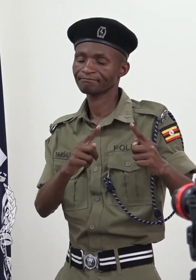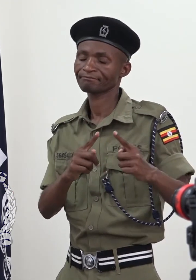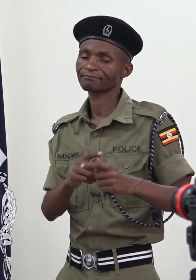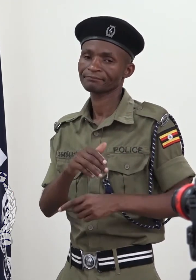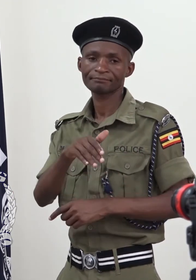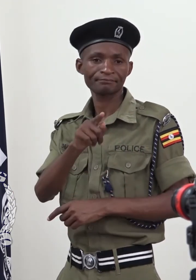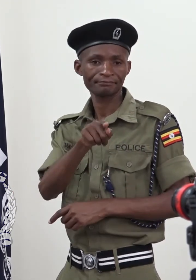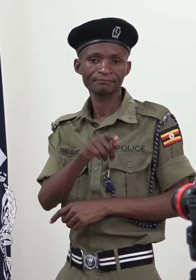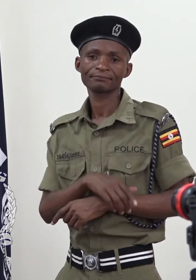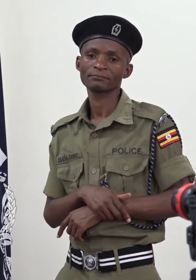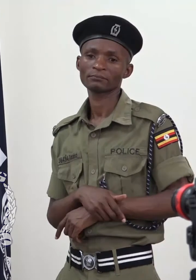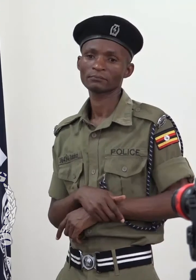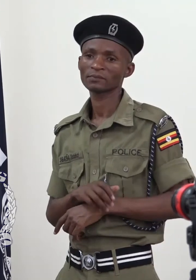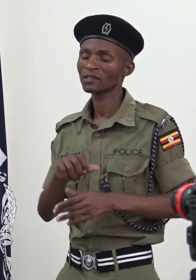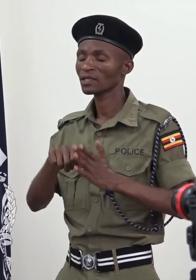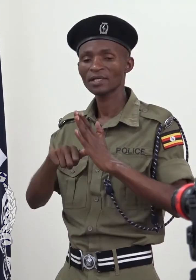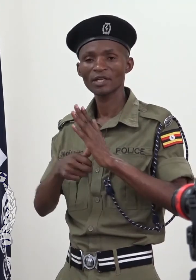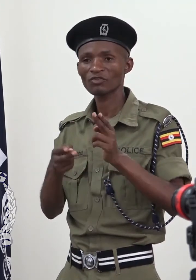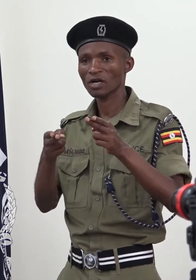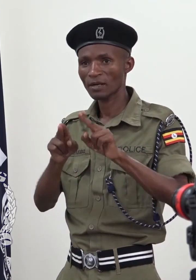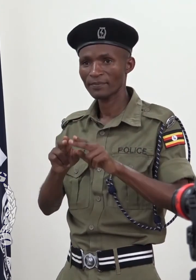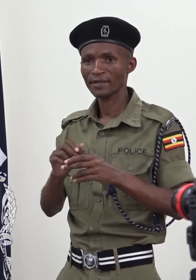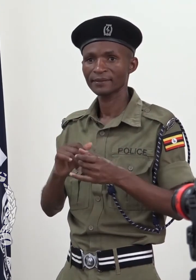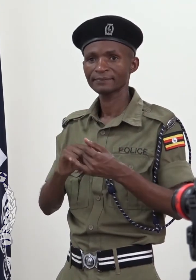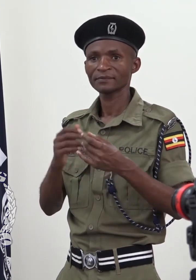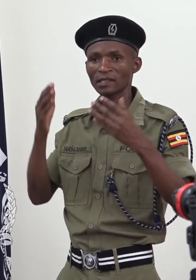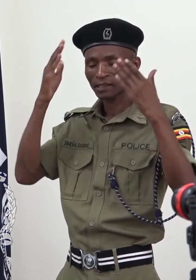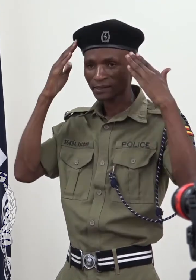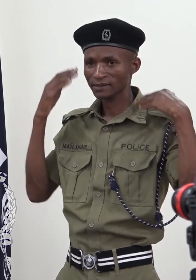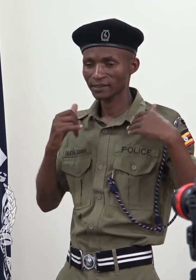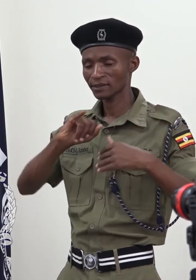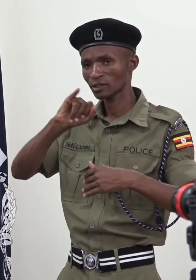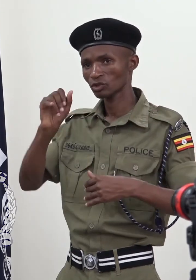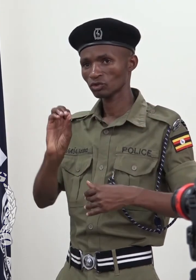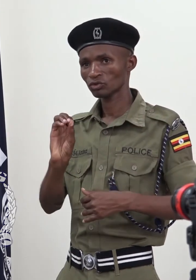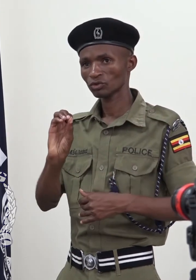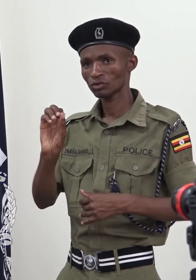We had an incident which happened at St. Joseph SS. This was at